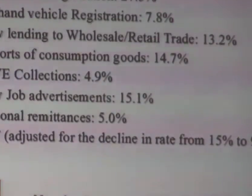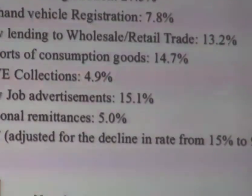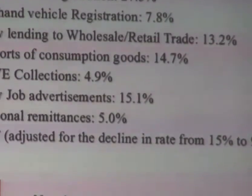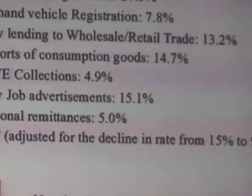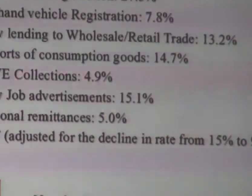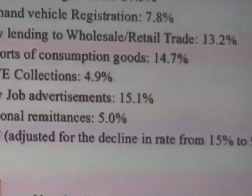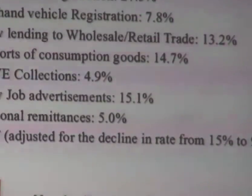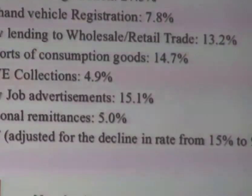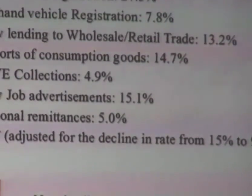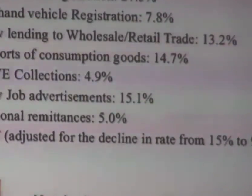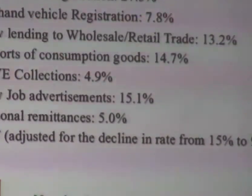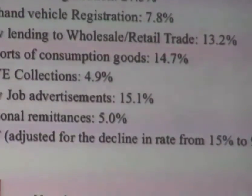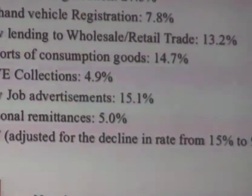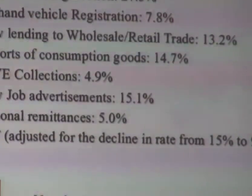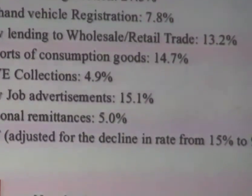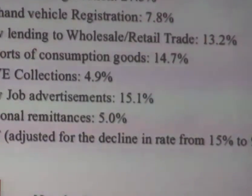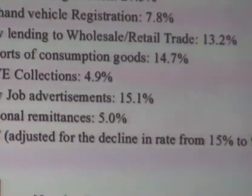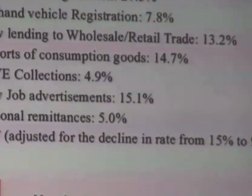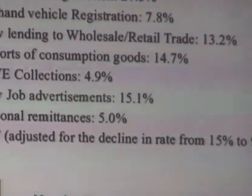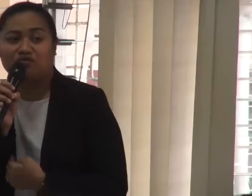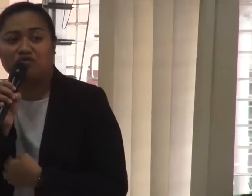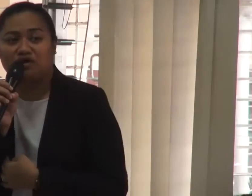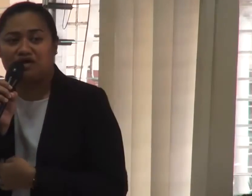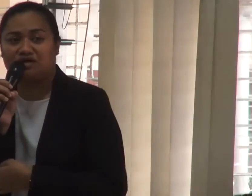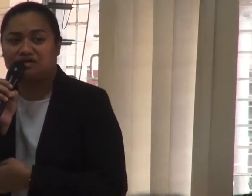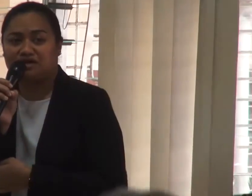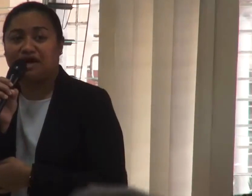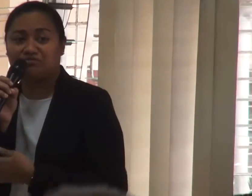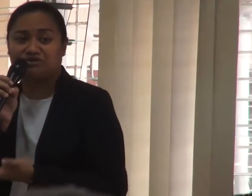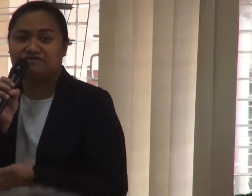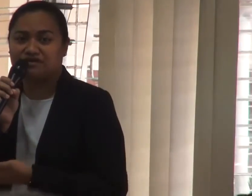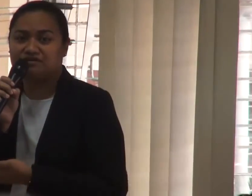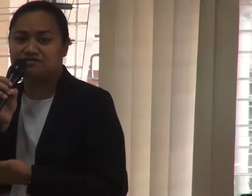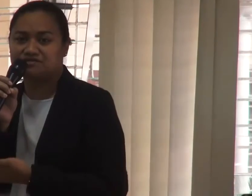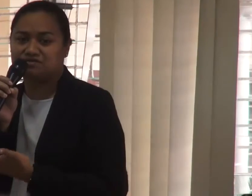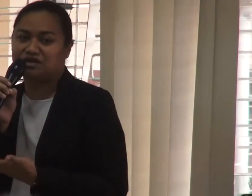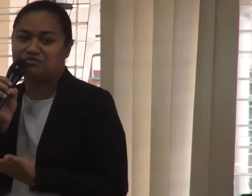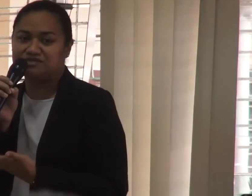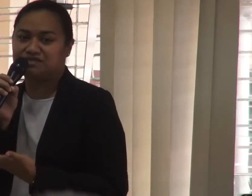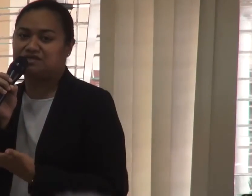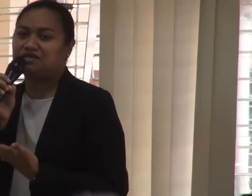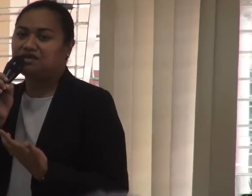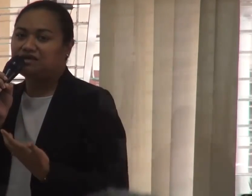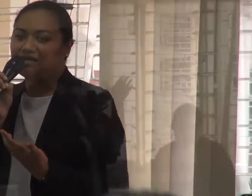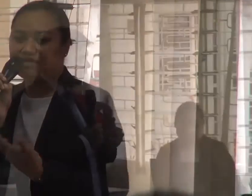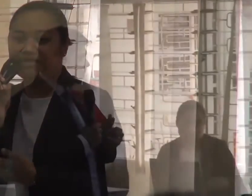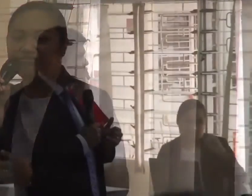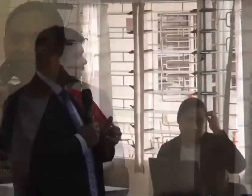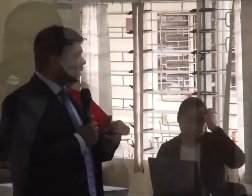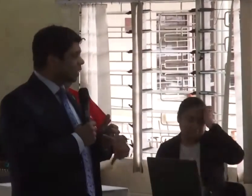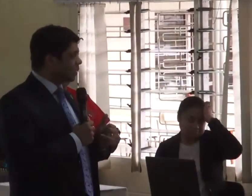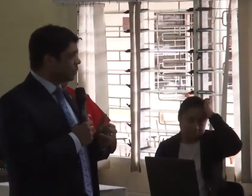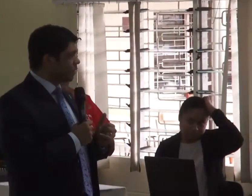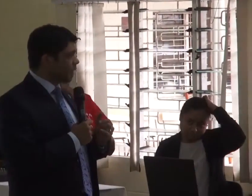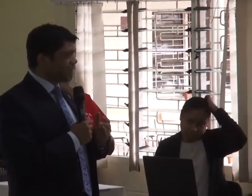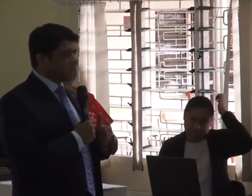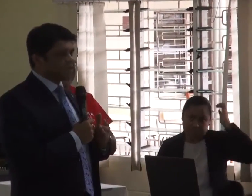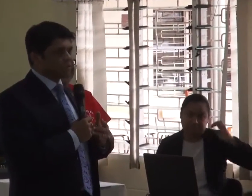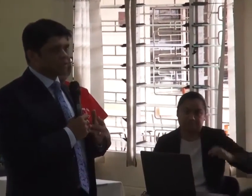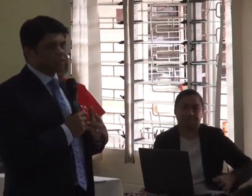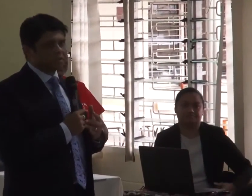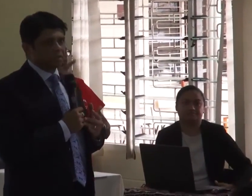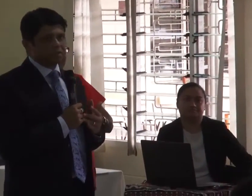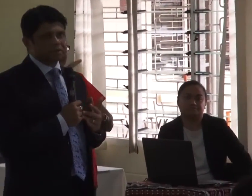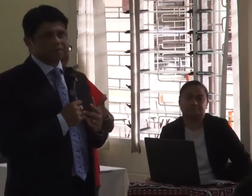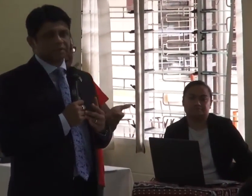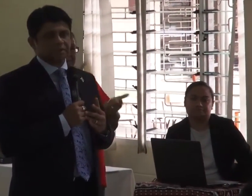the second-hand vehicle registration, but for hybrid vehicles, so now we see an increase. The idea